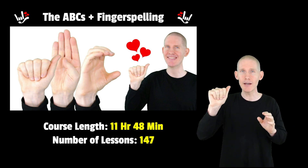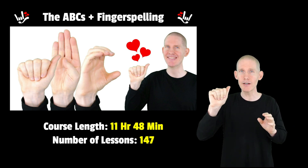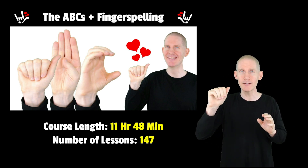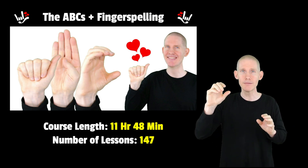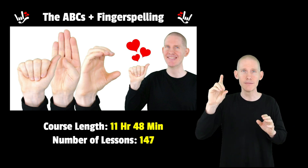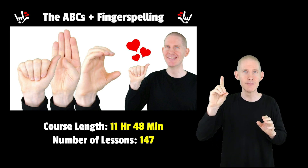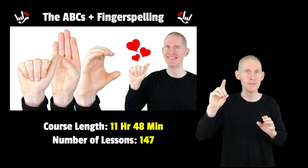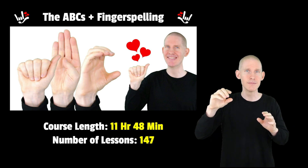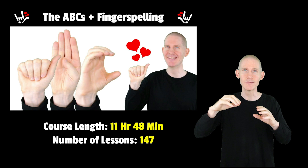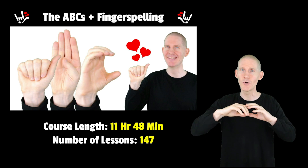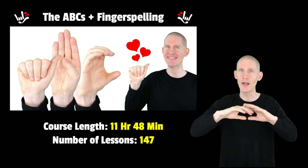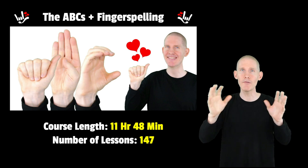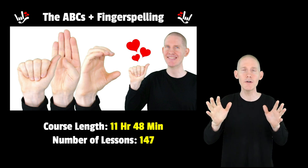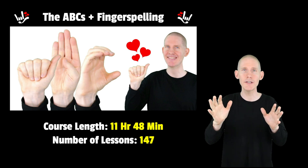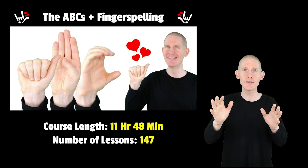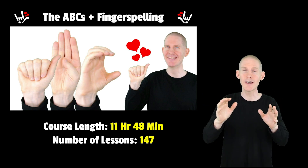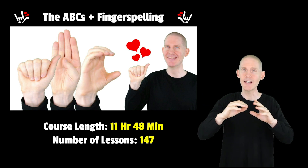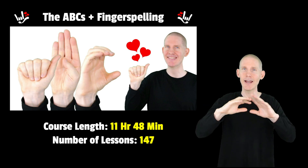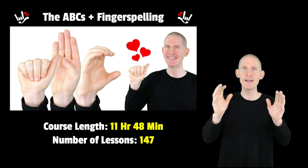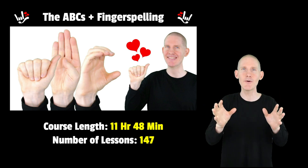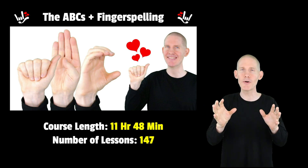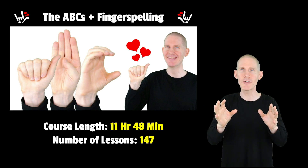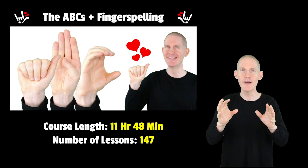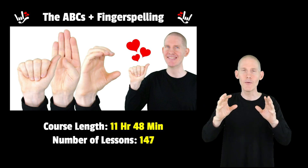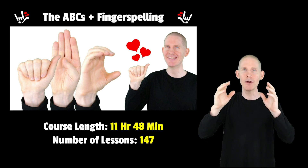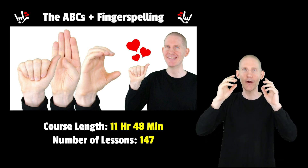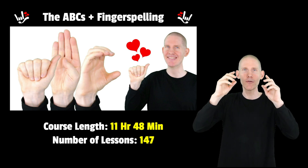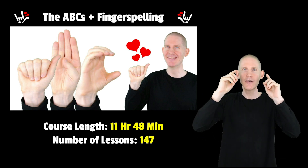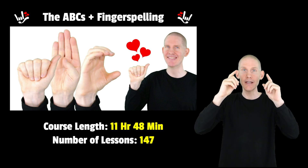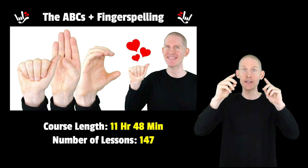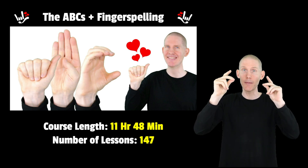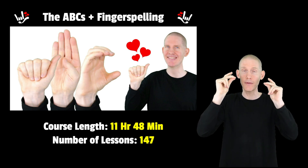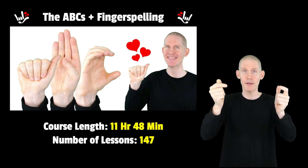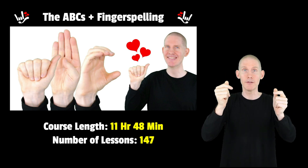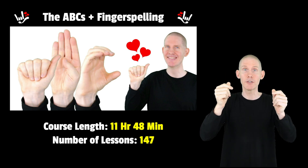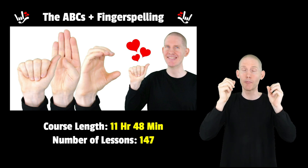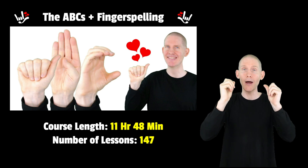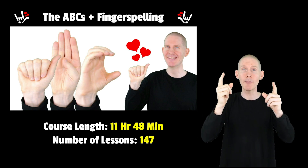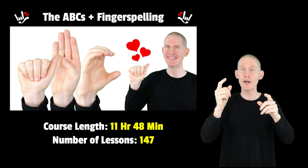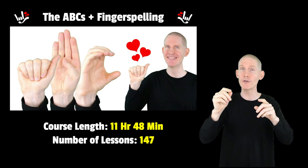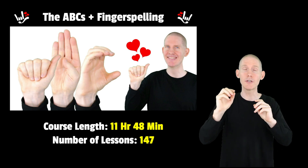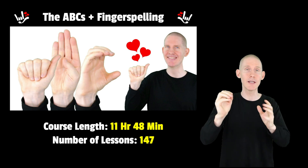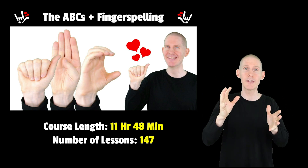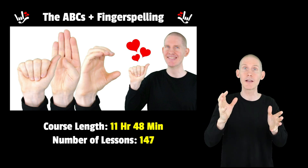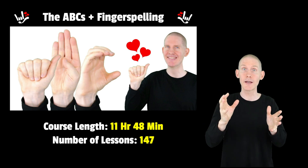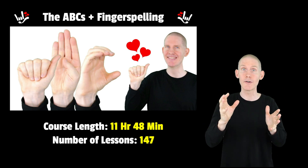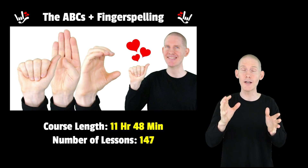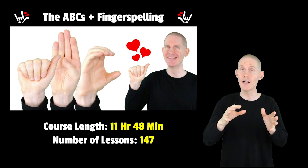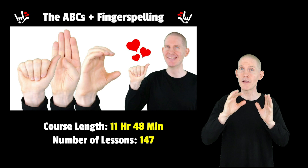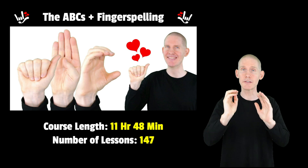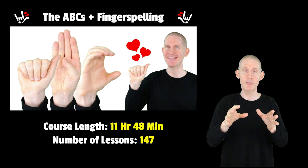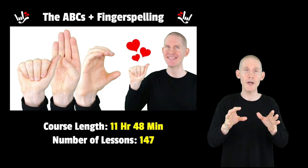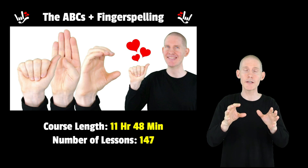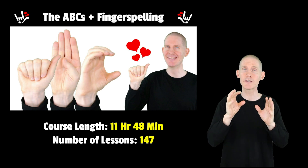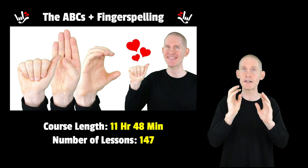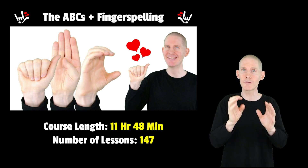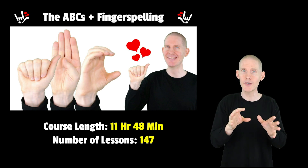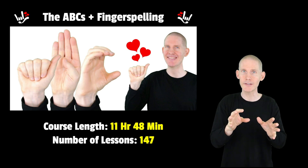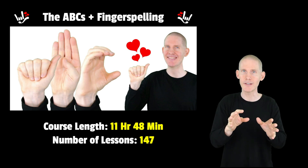letter, whatever it is, in any order, whenever it needs it. Just pop it out, you can get that letter, right? Lots of practice, lots of testing.